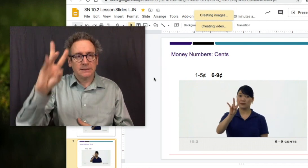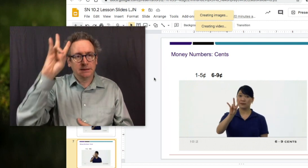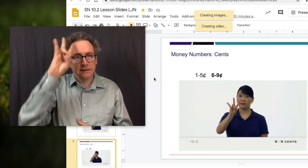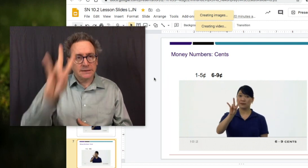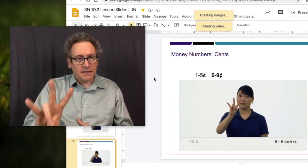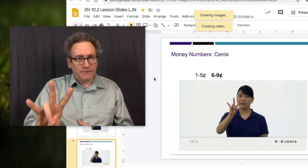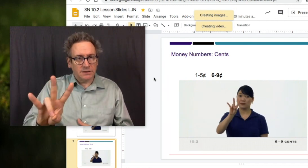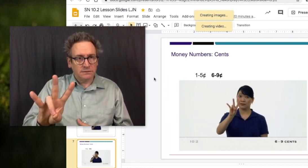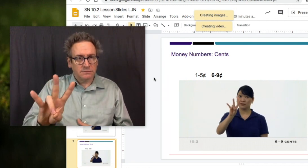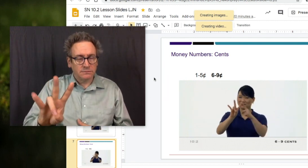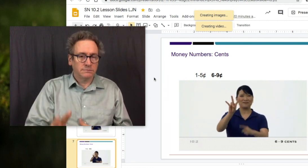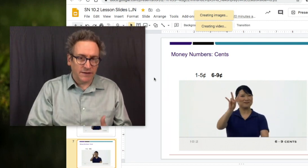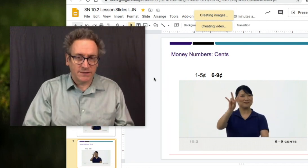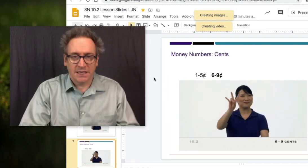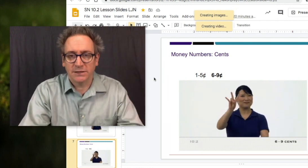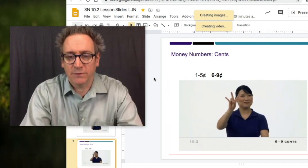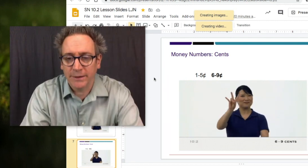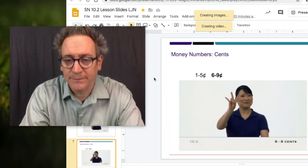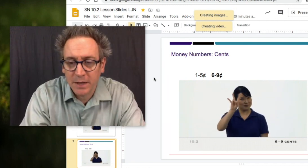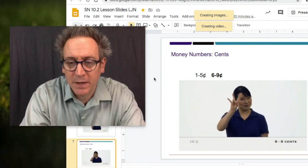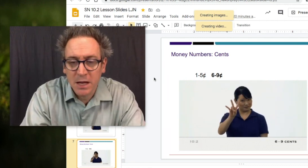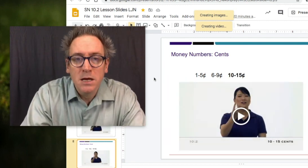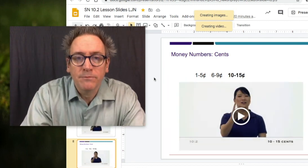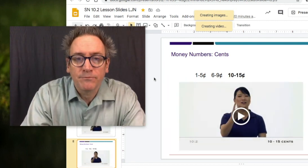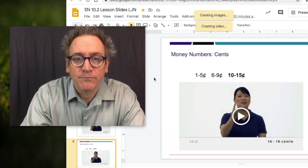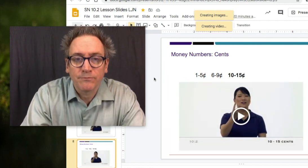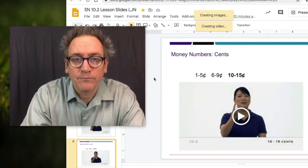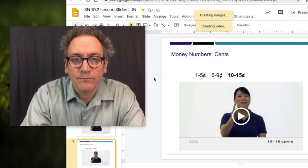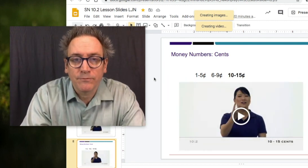6, 7 cents, right?